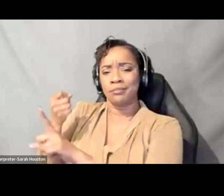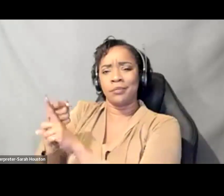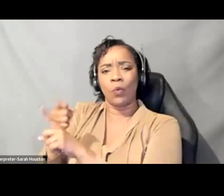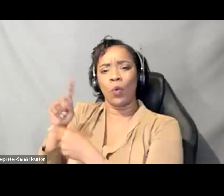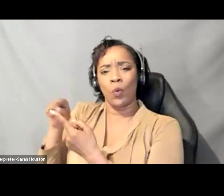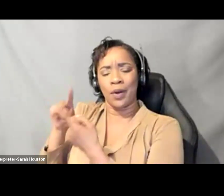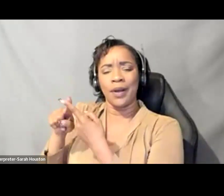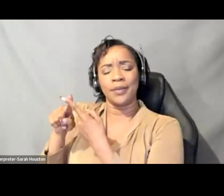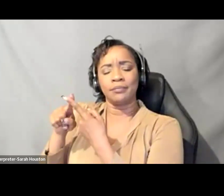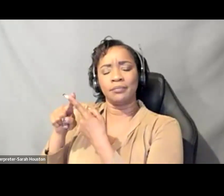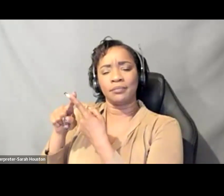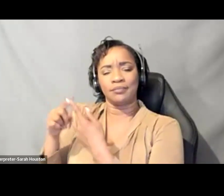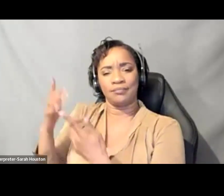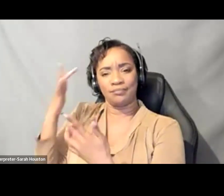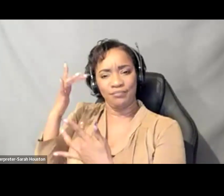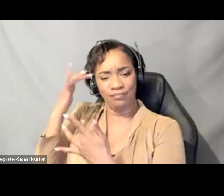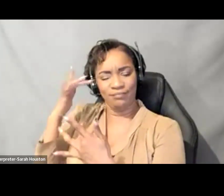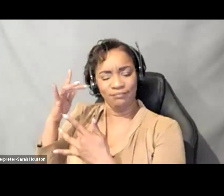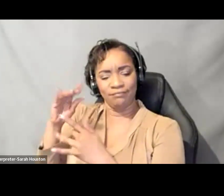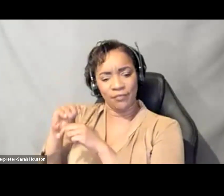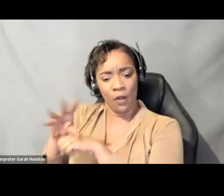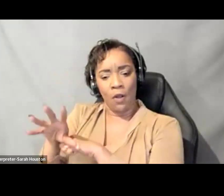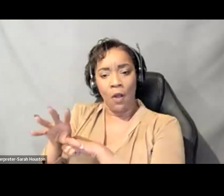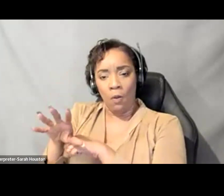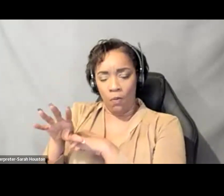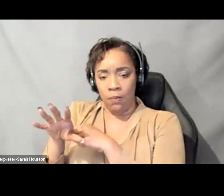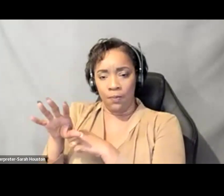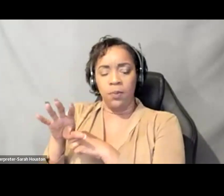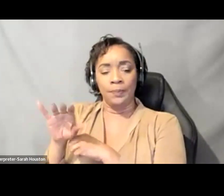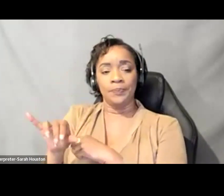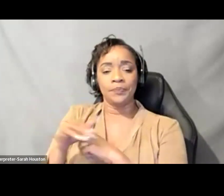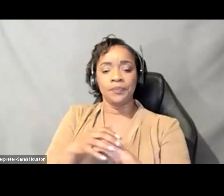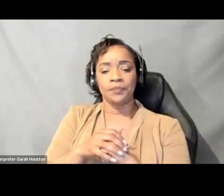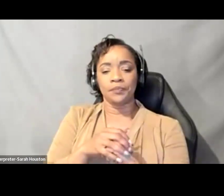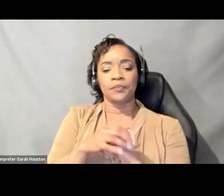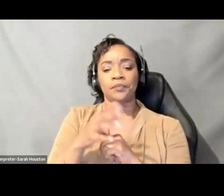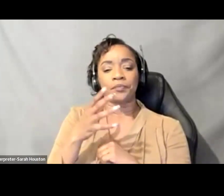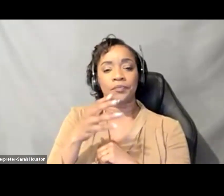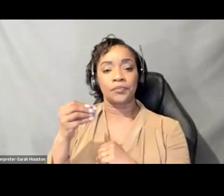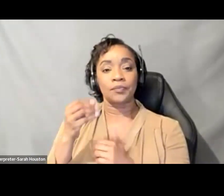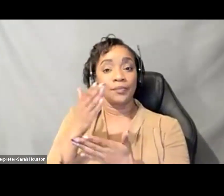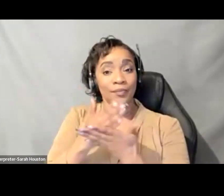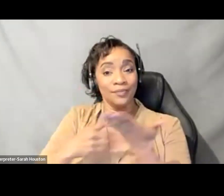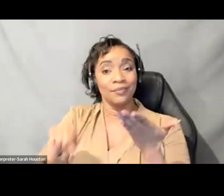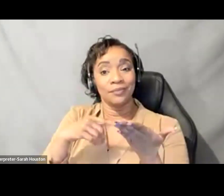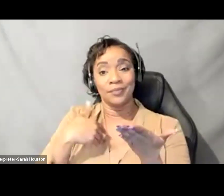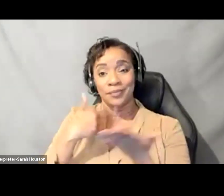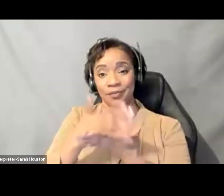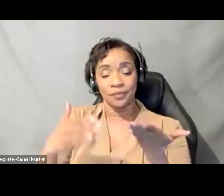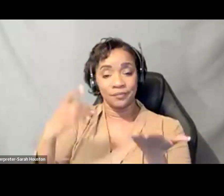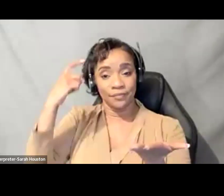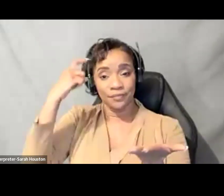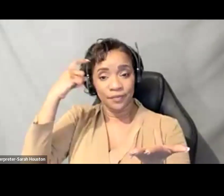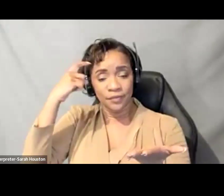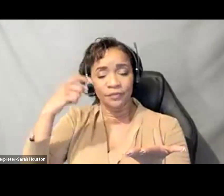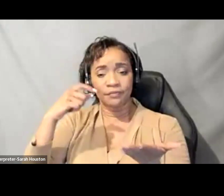be generally deconditioned, and of course also have cognitive changes and mental